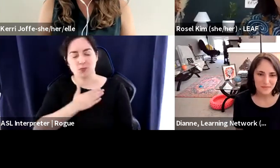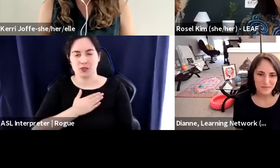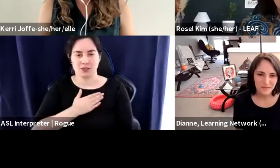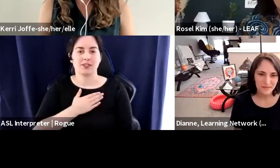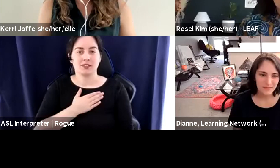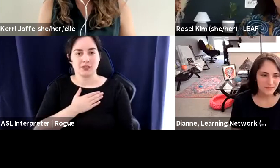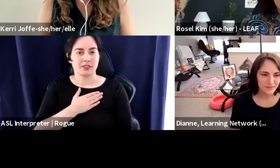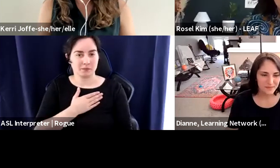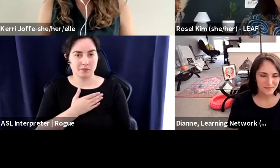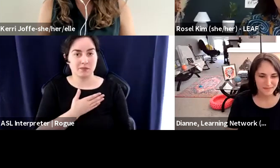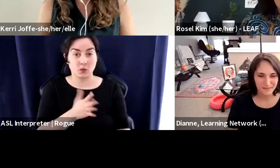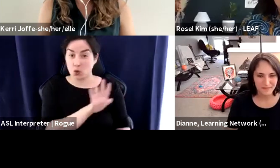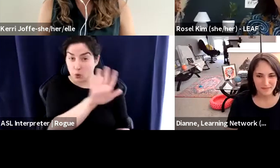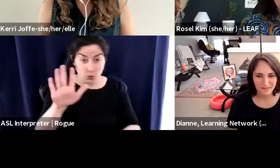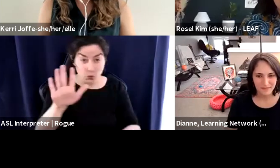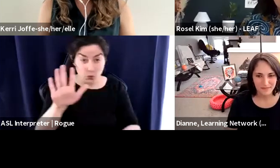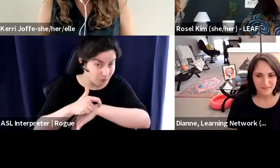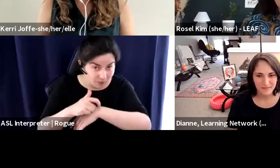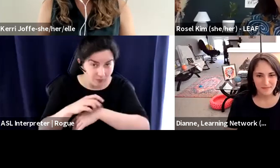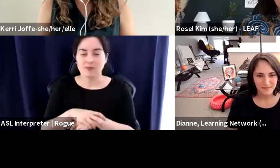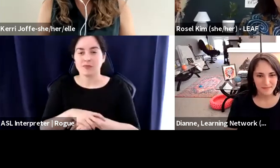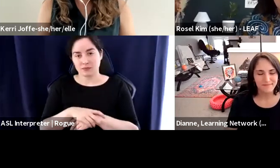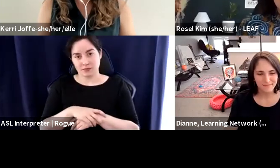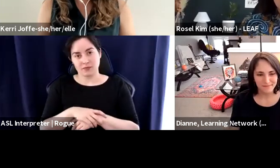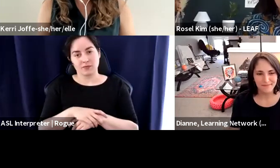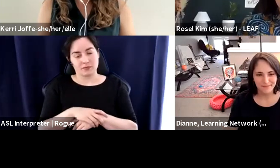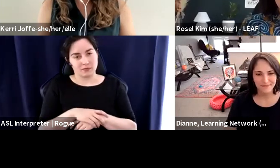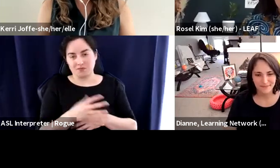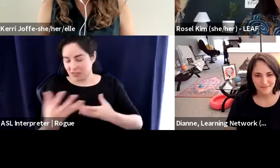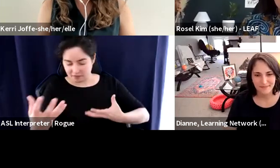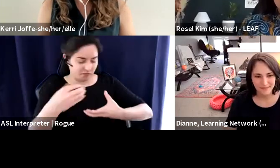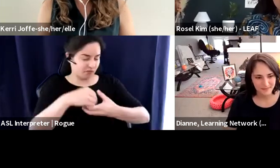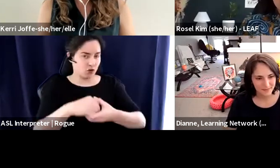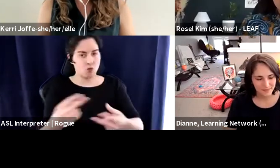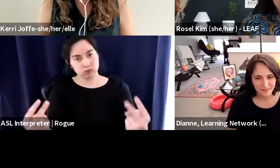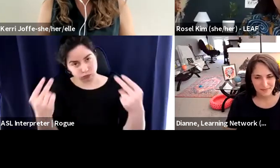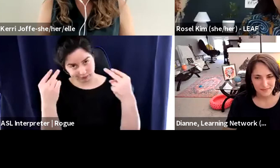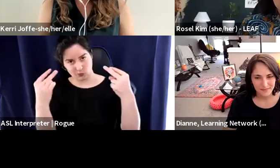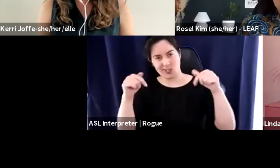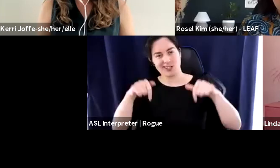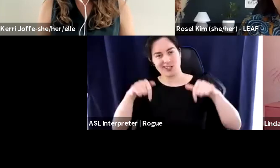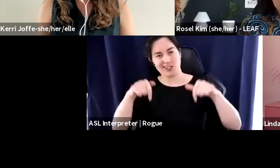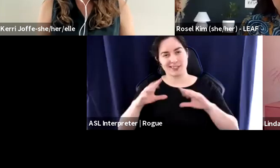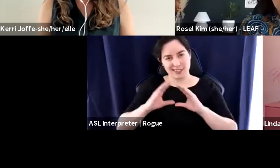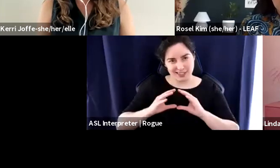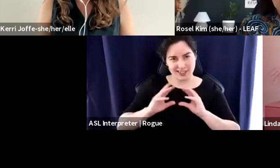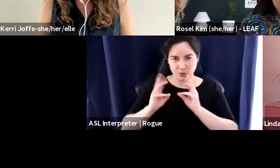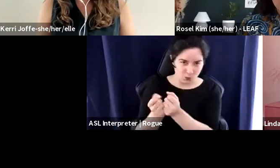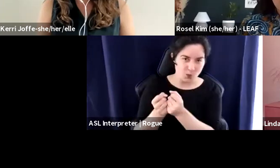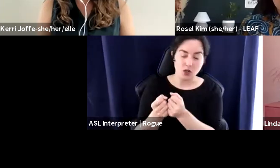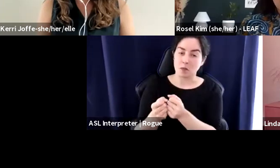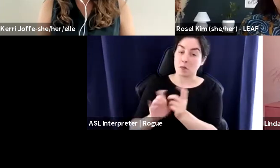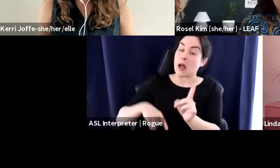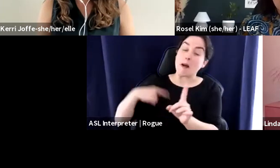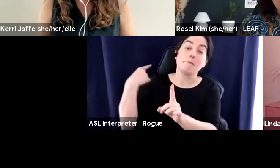for the time that all of you took to participate in this webinar, and most of all for the